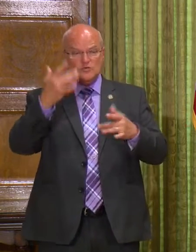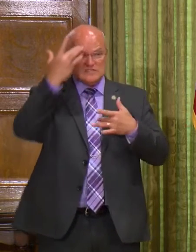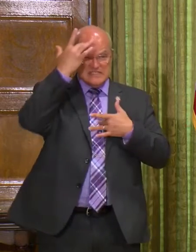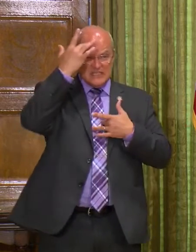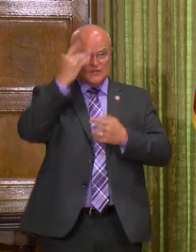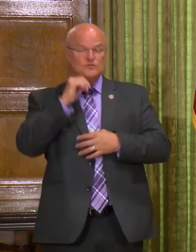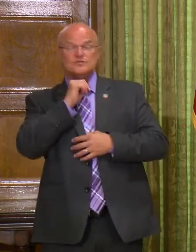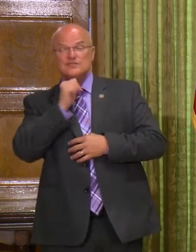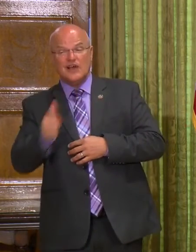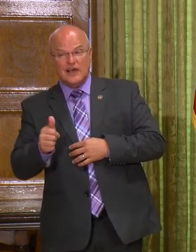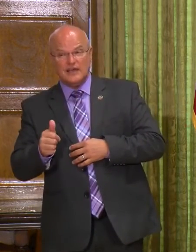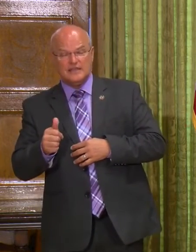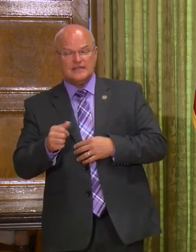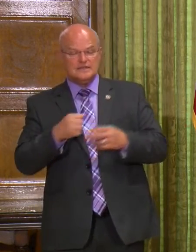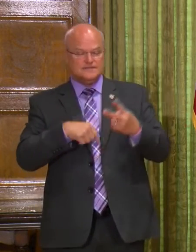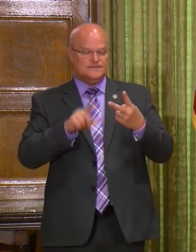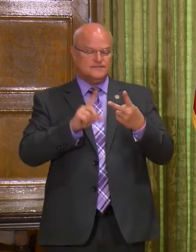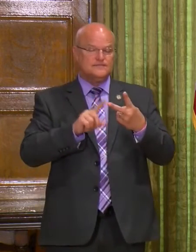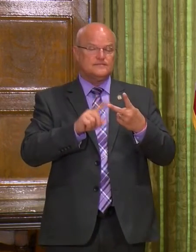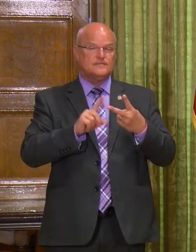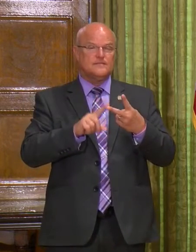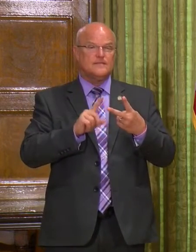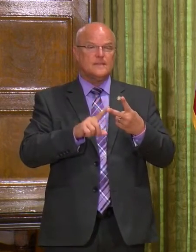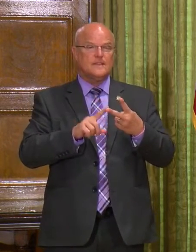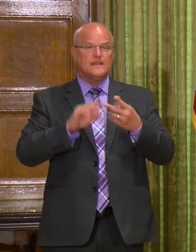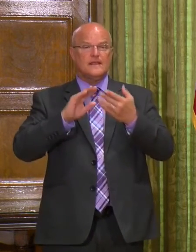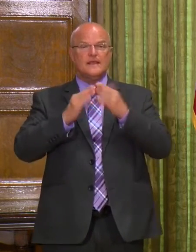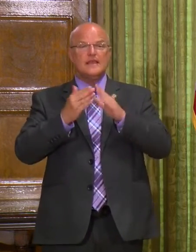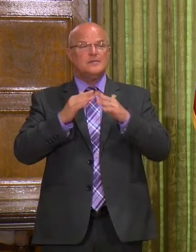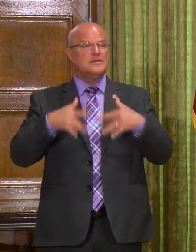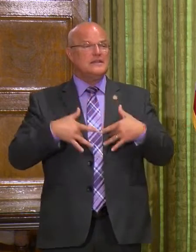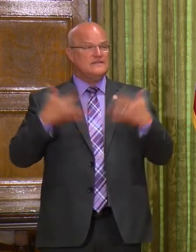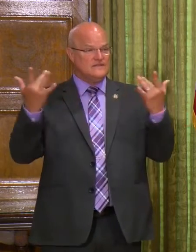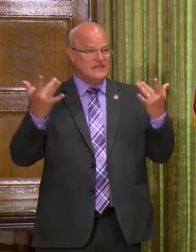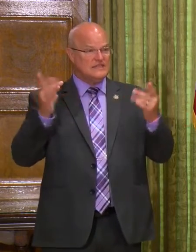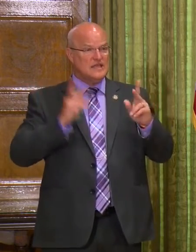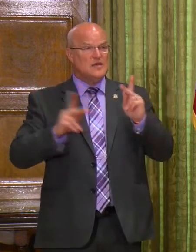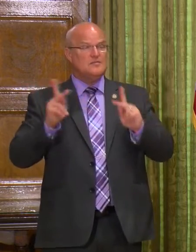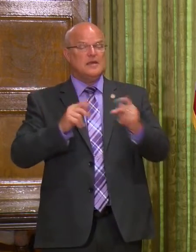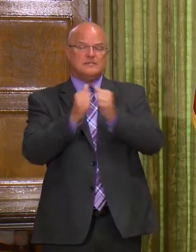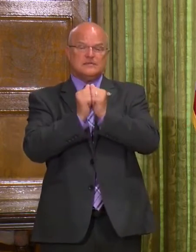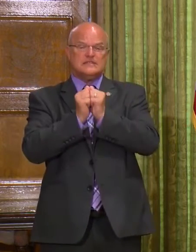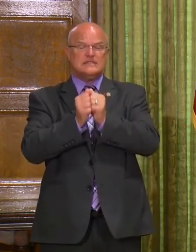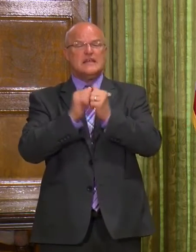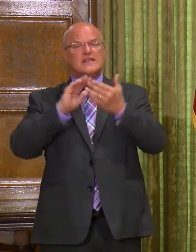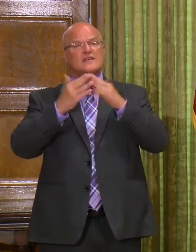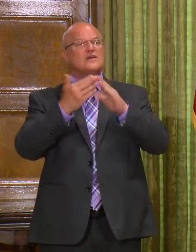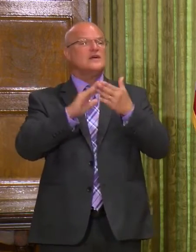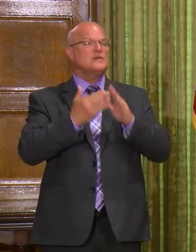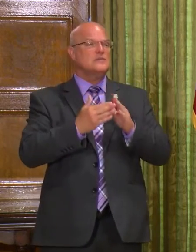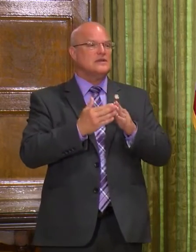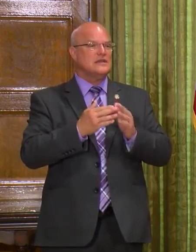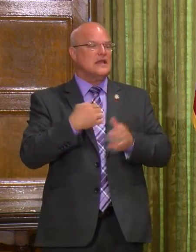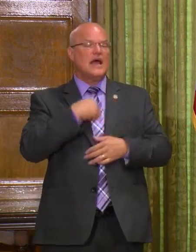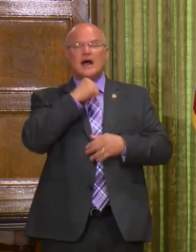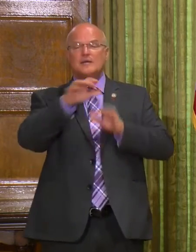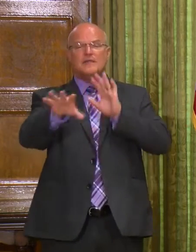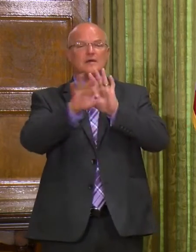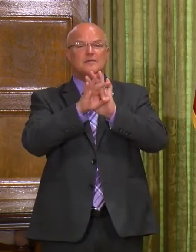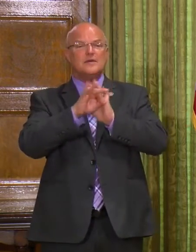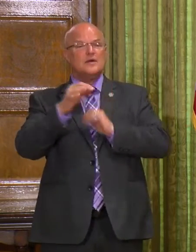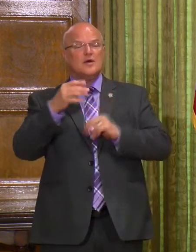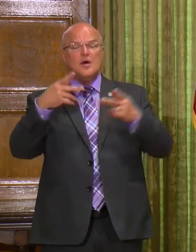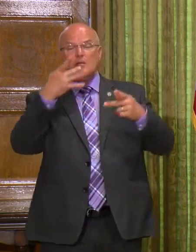who's not. The second is community events. People get together in a community. I'm not picking out